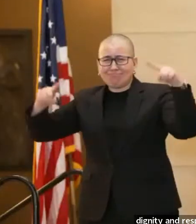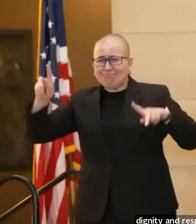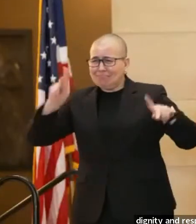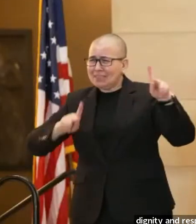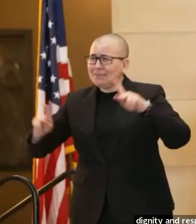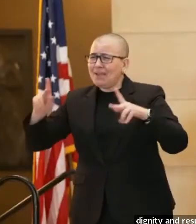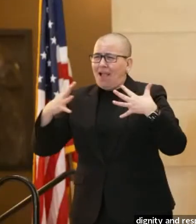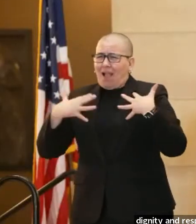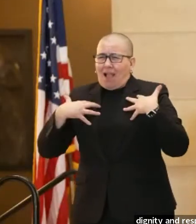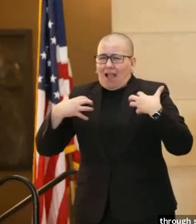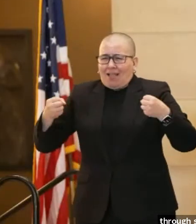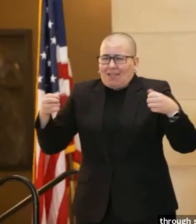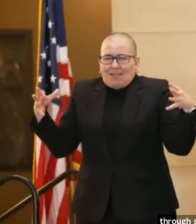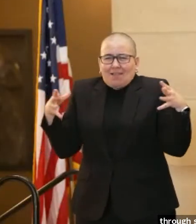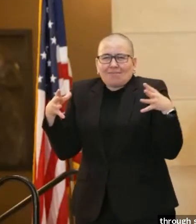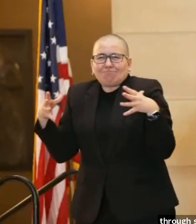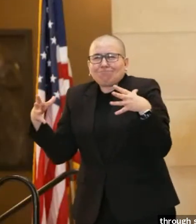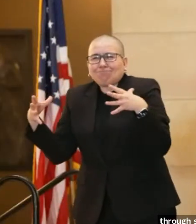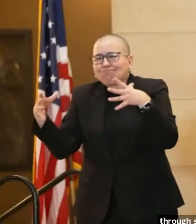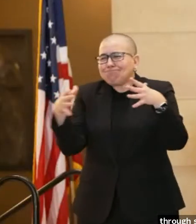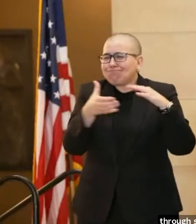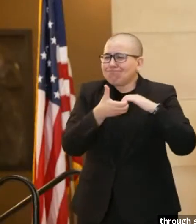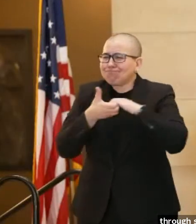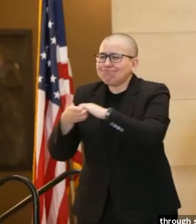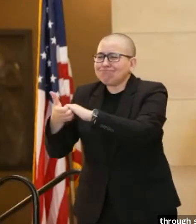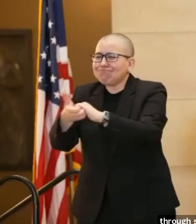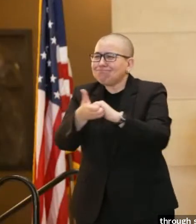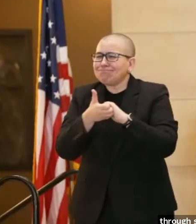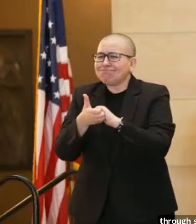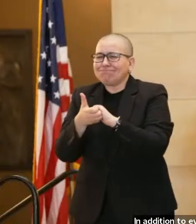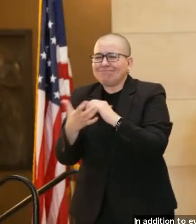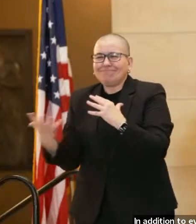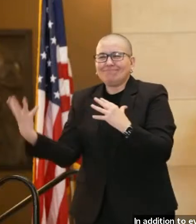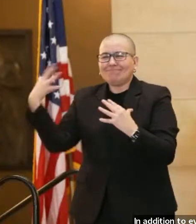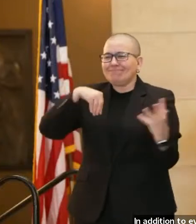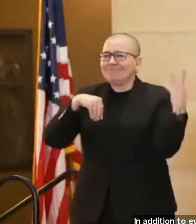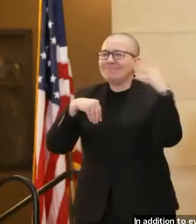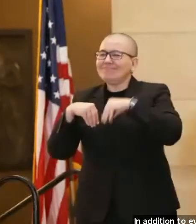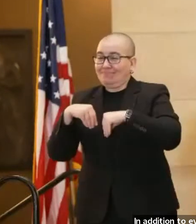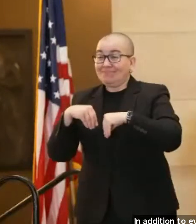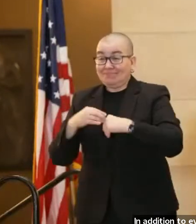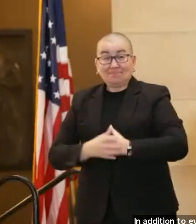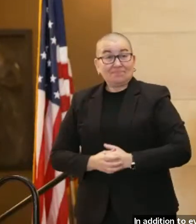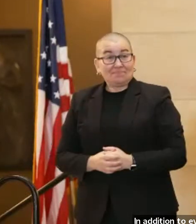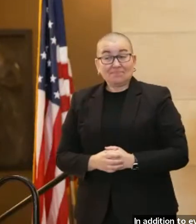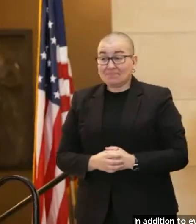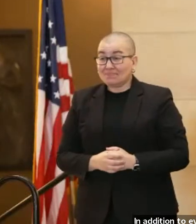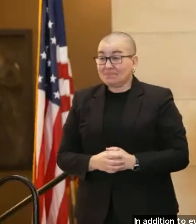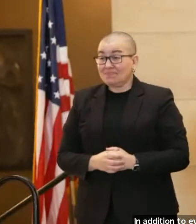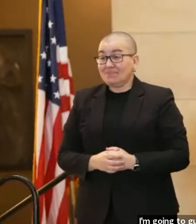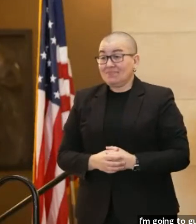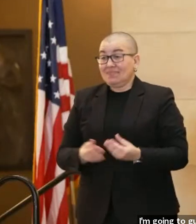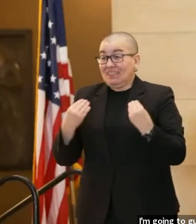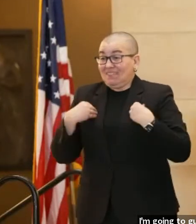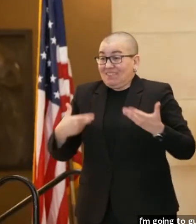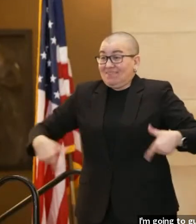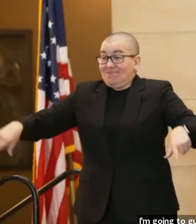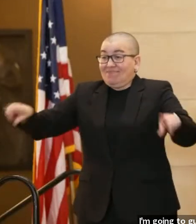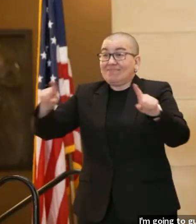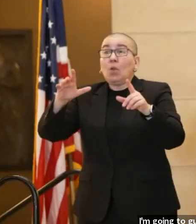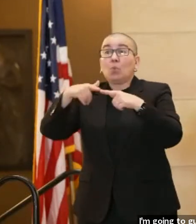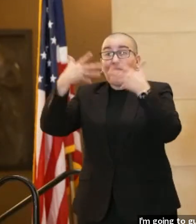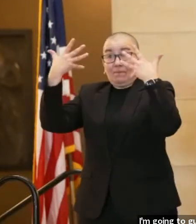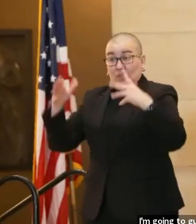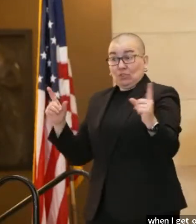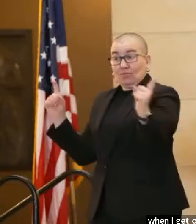In addition to everything that they're doing to help us, I'm going to guess that they probably give me a hug when I get off this stage because my knees